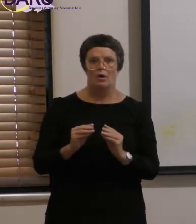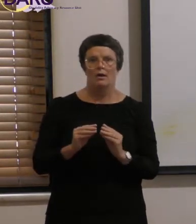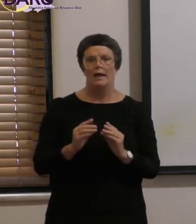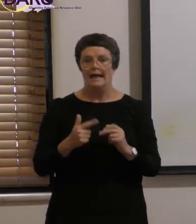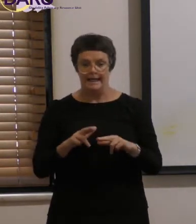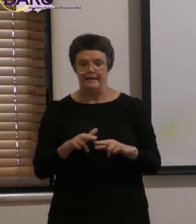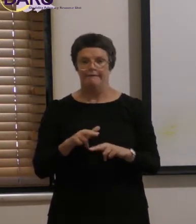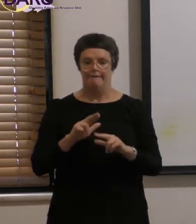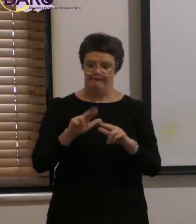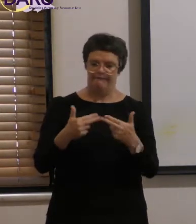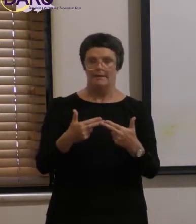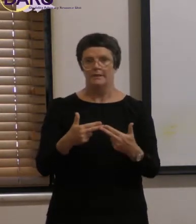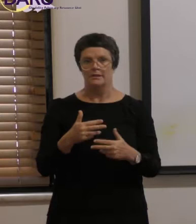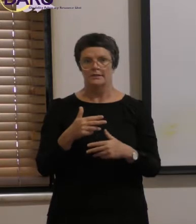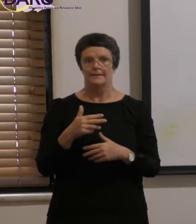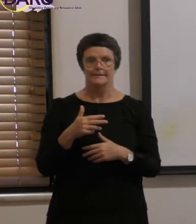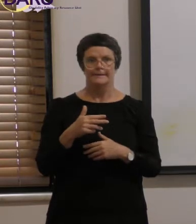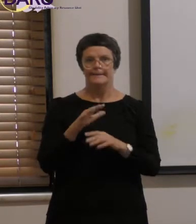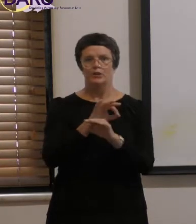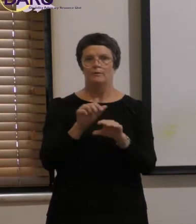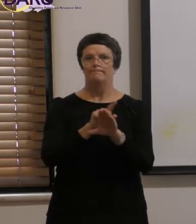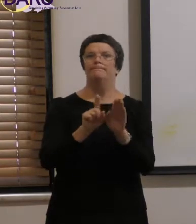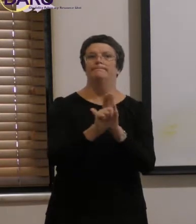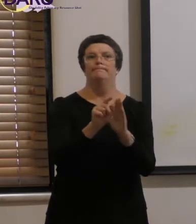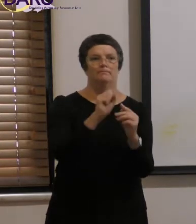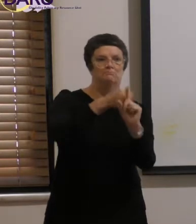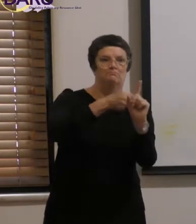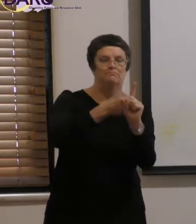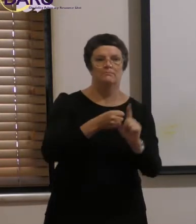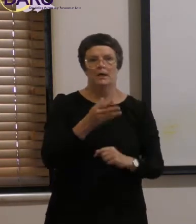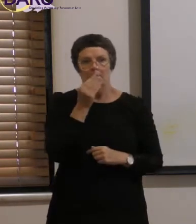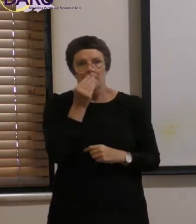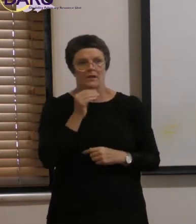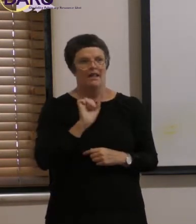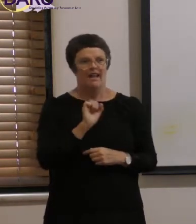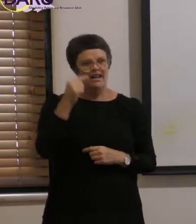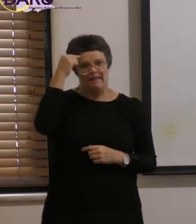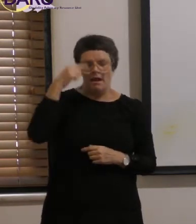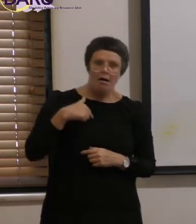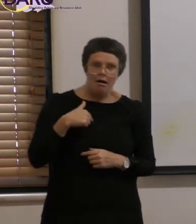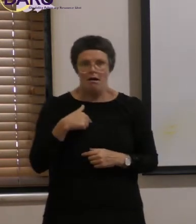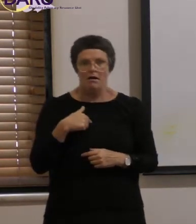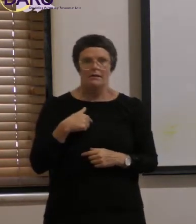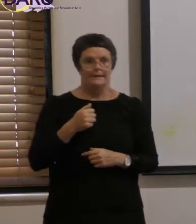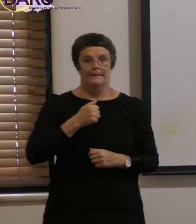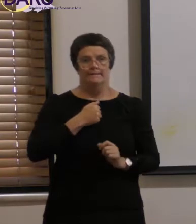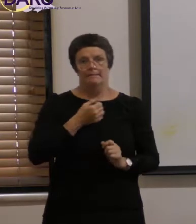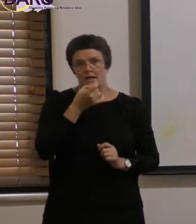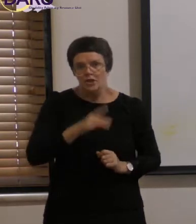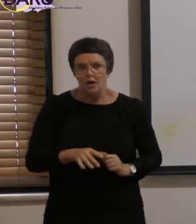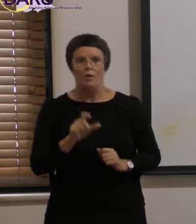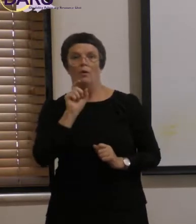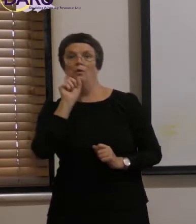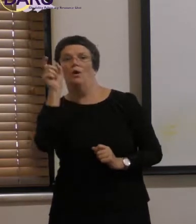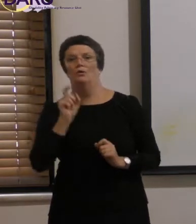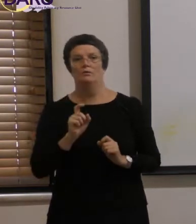just part of the lot of having a child with disability, having low expectations, thinking, my child won't go to school and learn how to read because